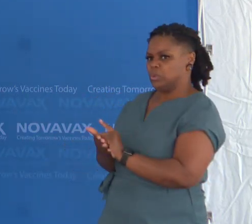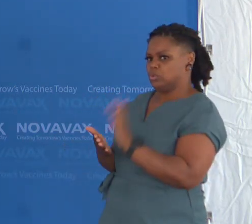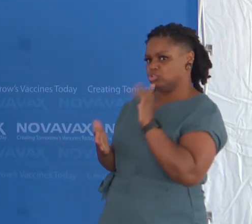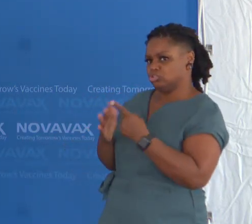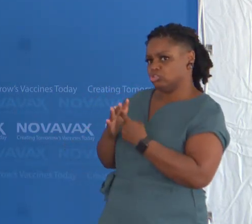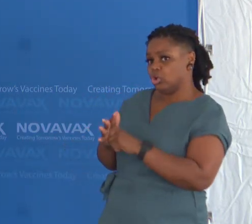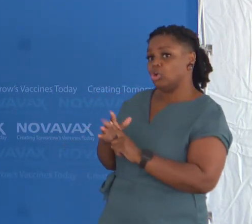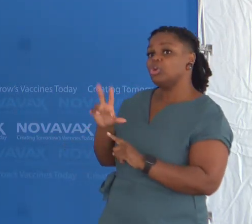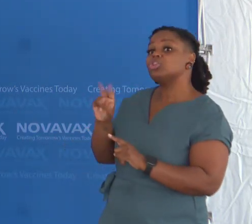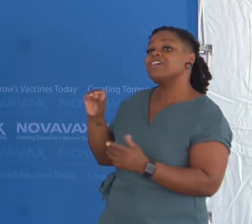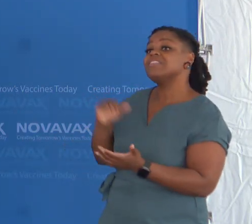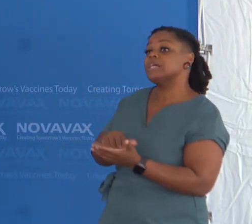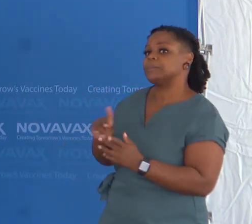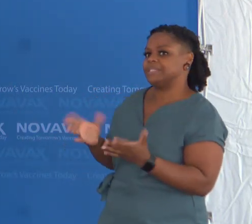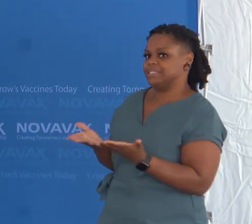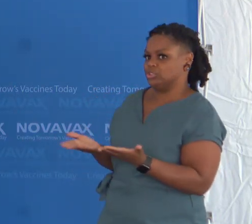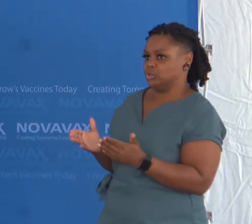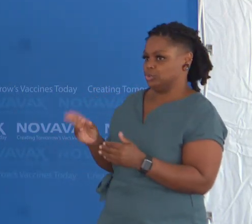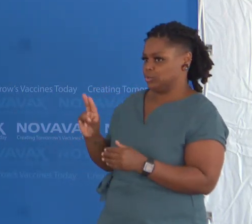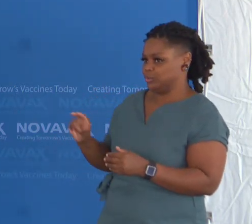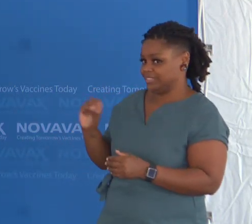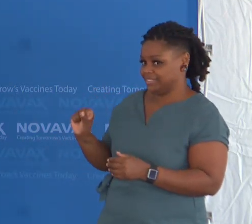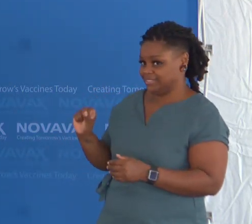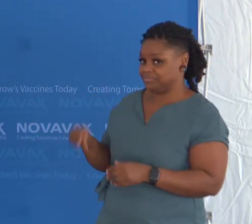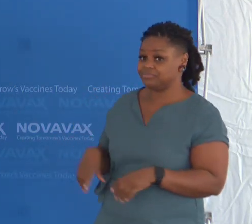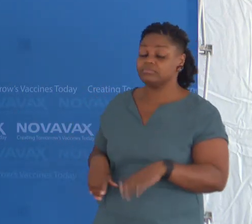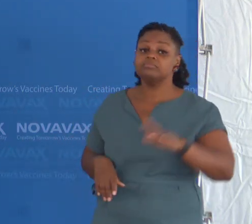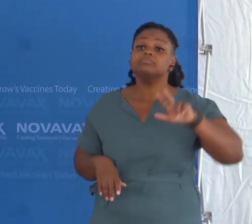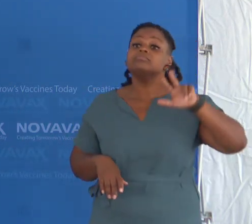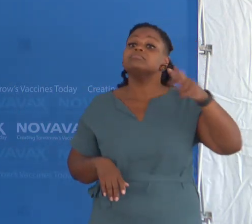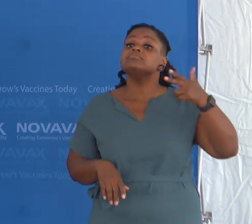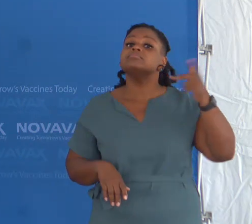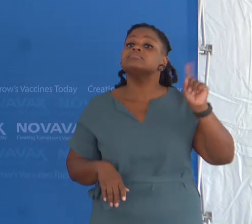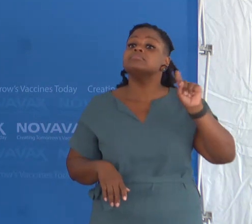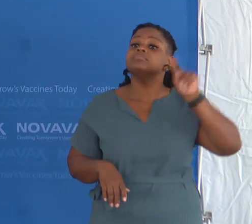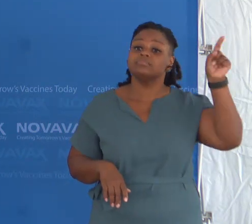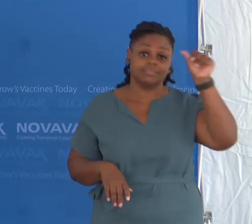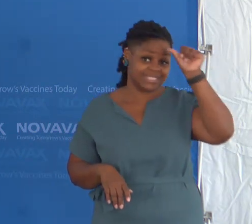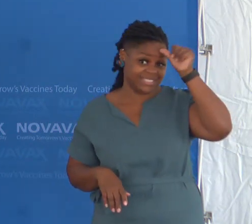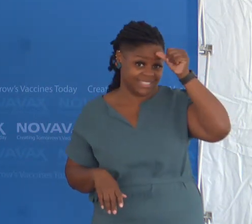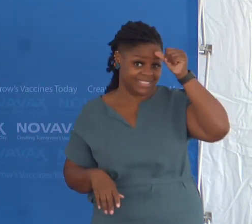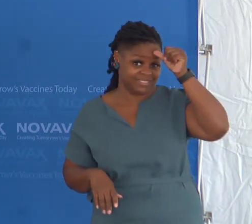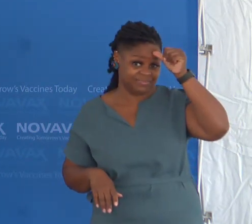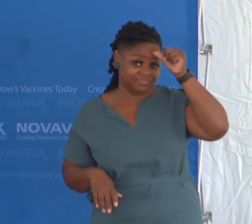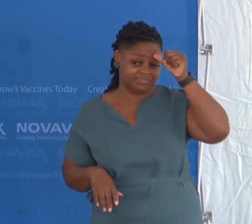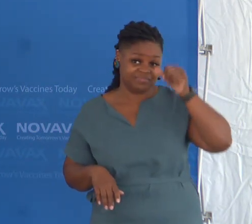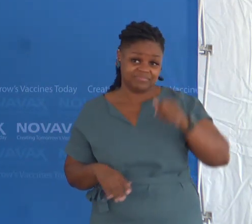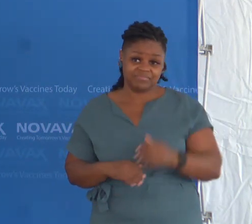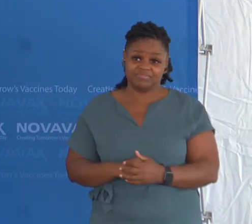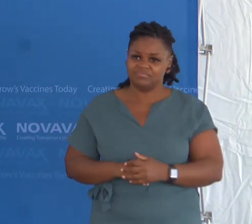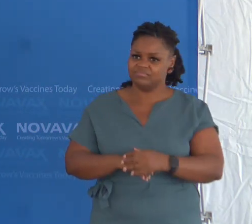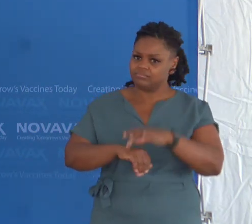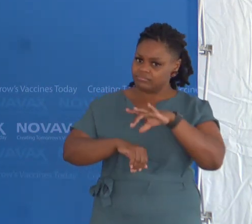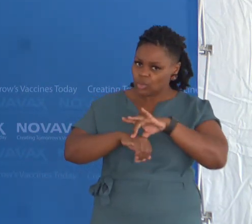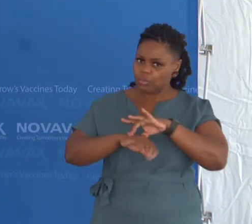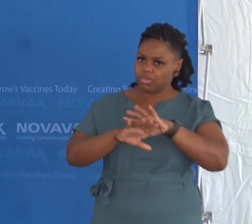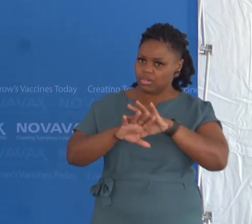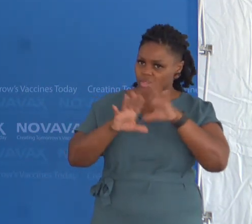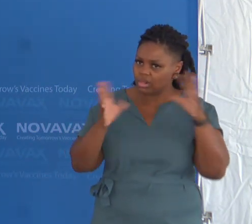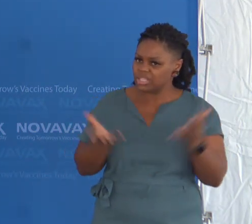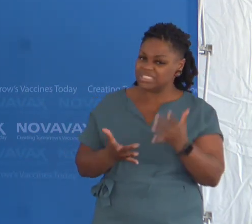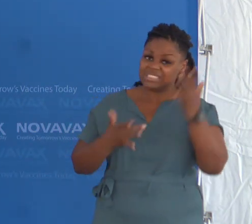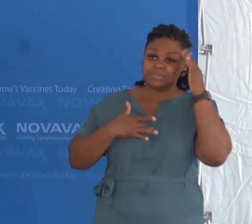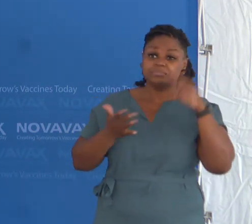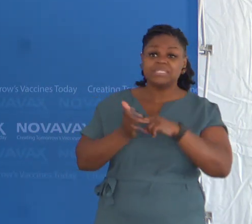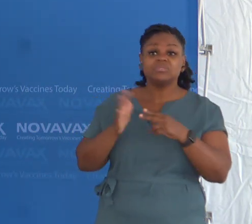people, and a 3rd phase 3 trial in India. So we have a global presence. This is a global disease. I don't think it's sufficient